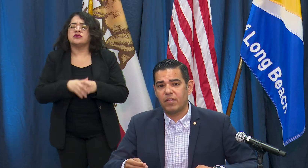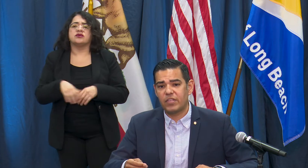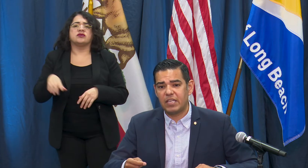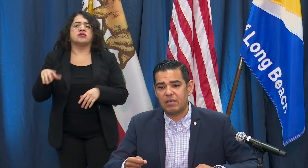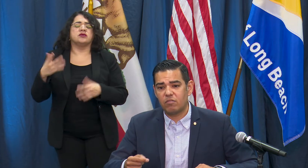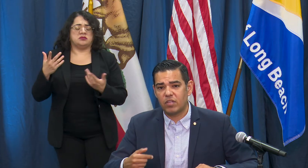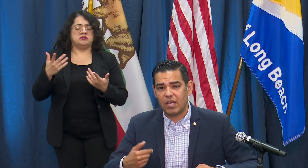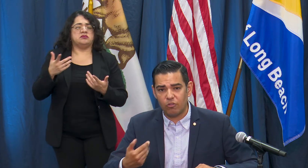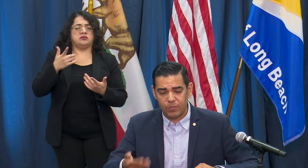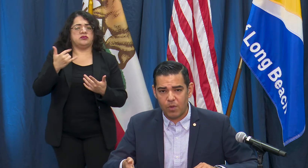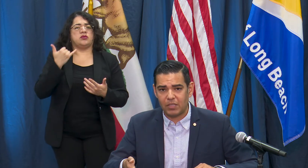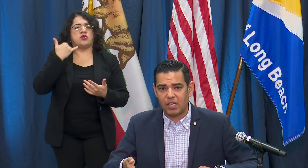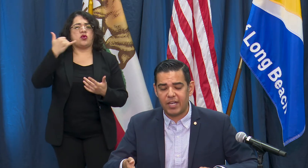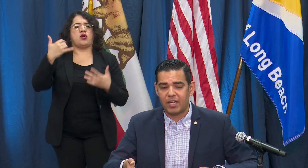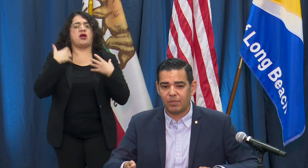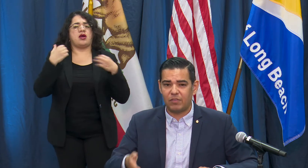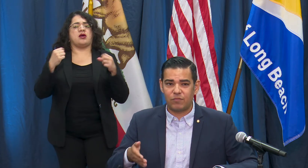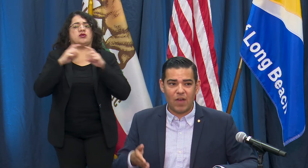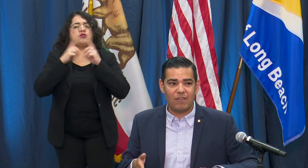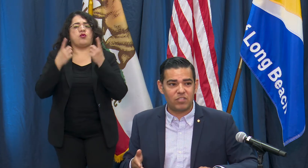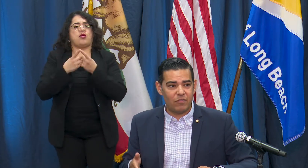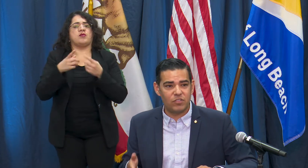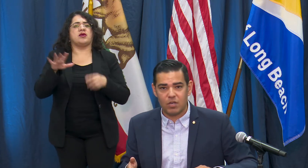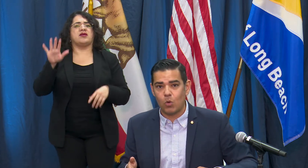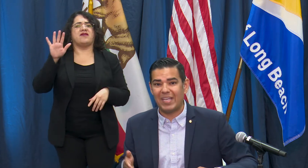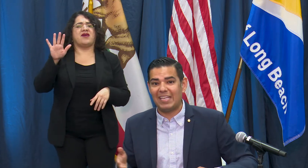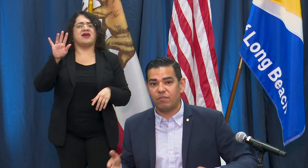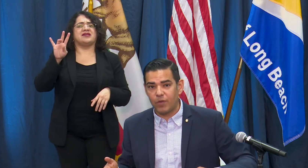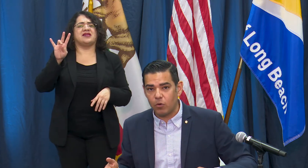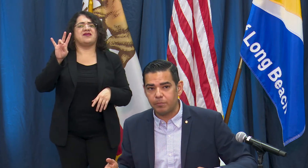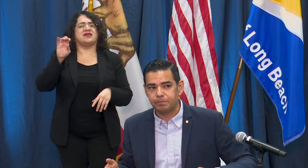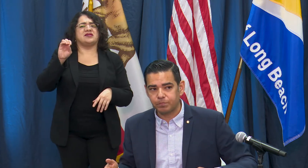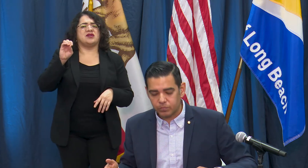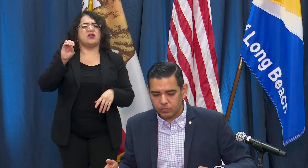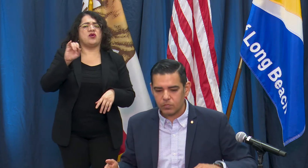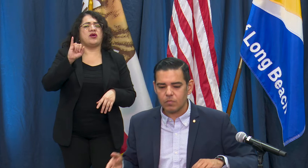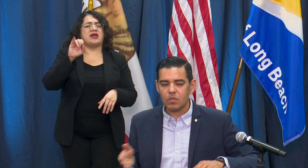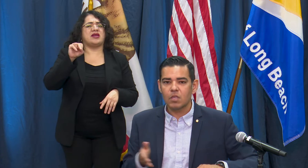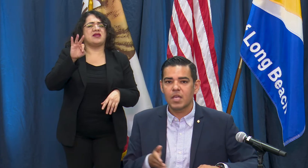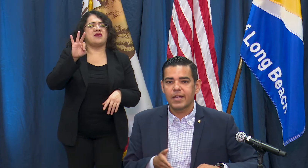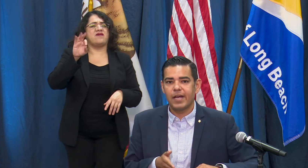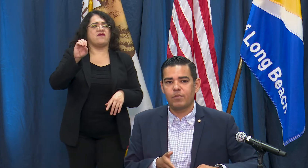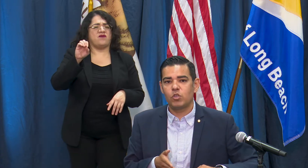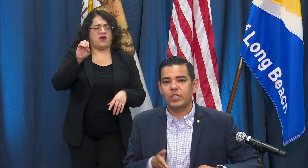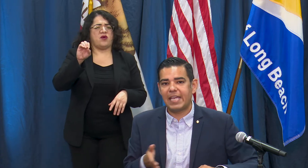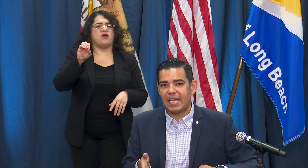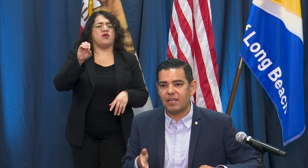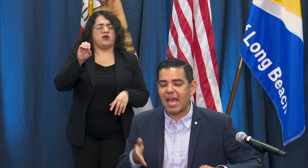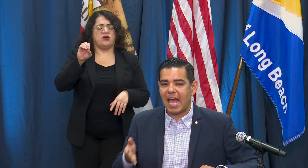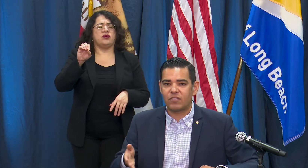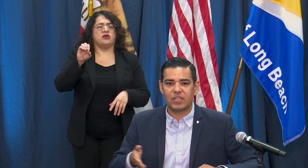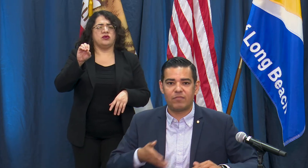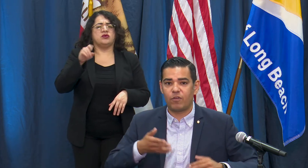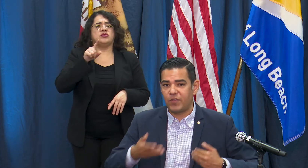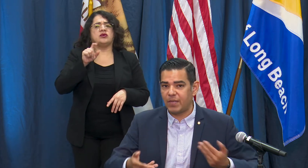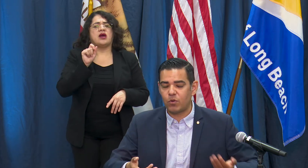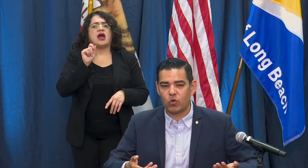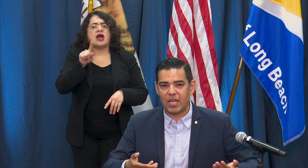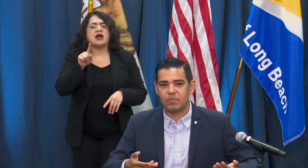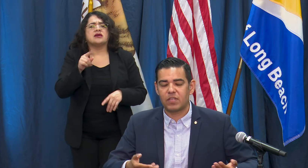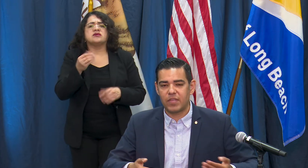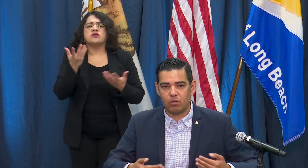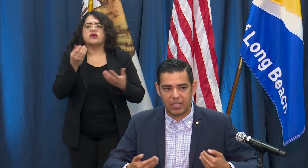the health department line, I believe it's 570-INFO. You can ask for